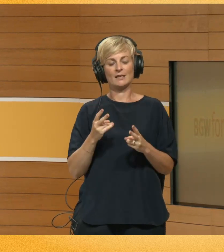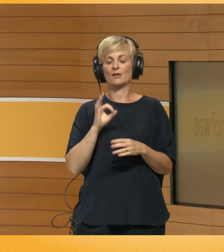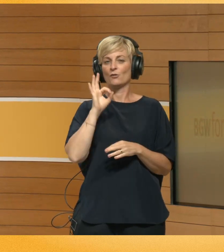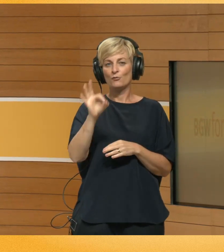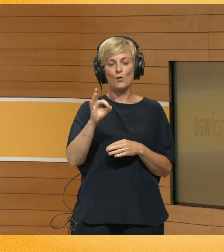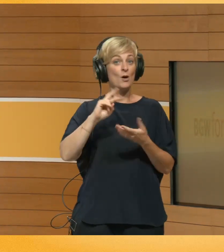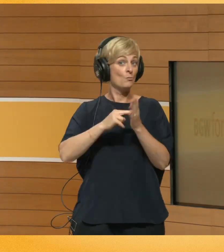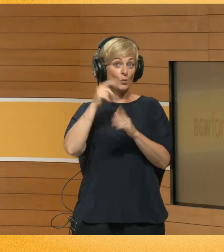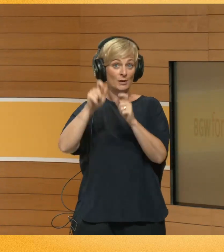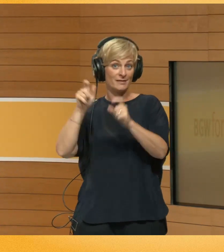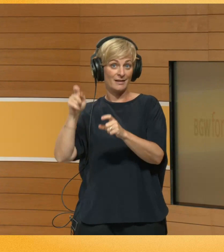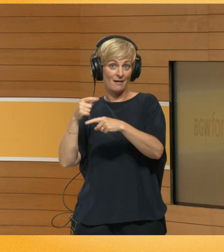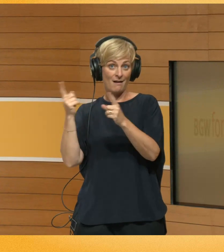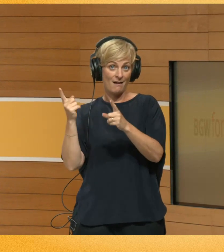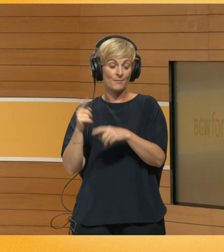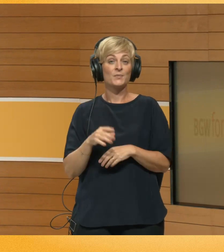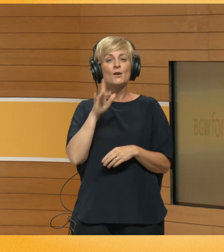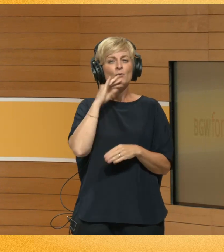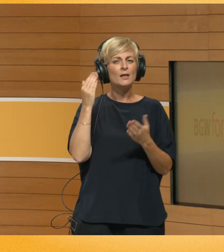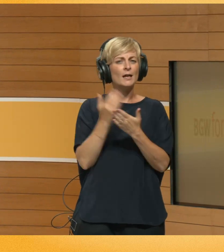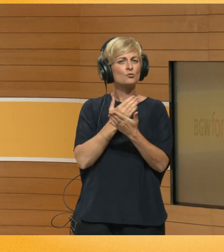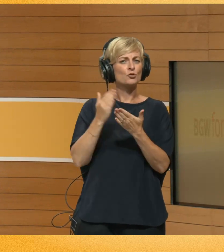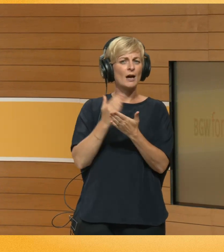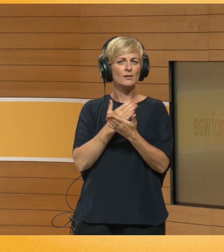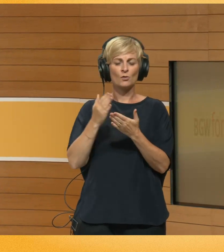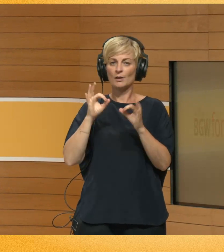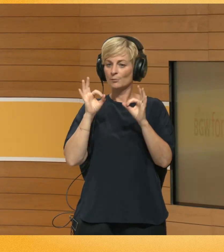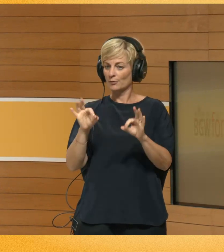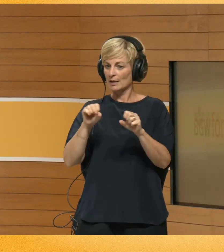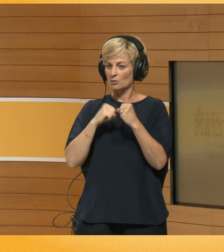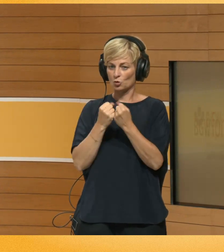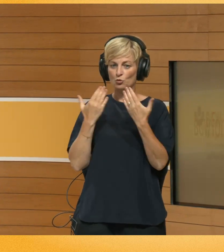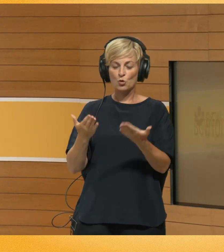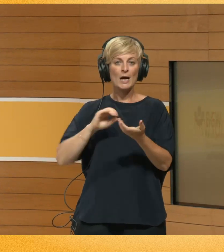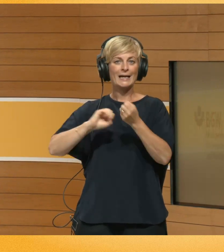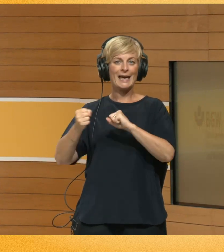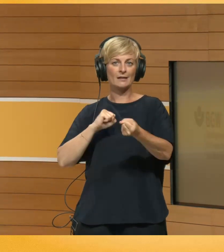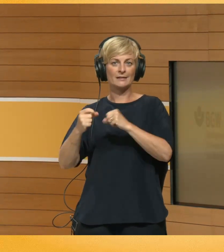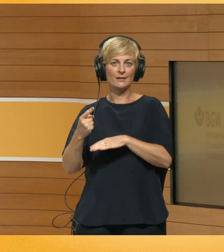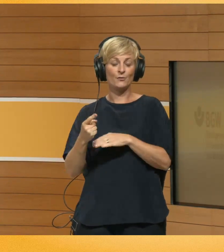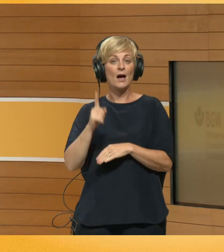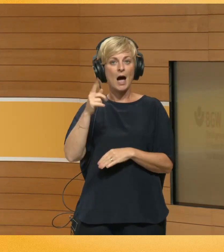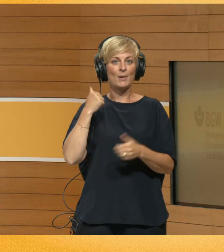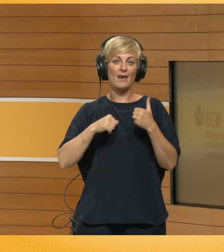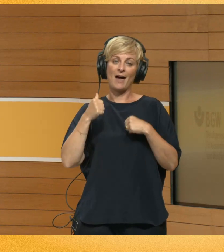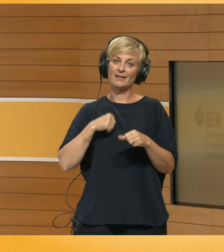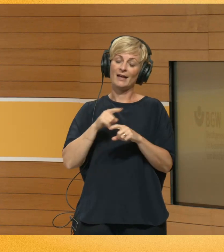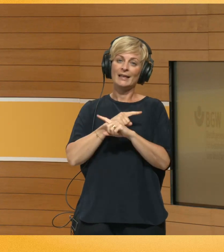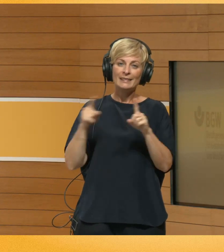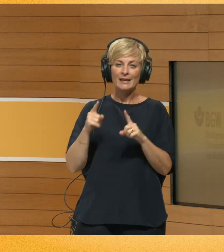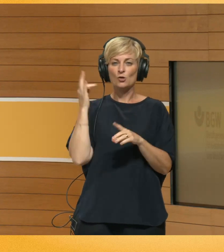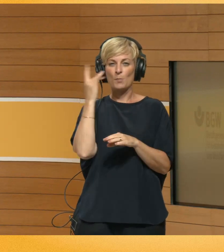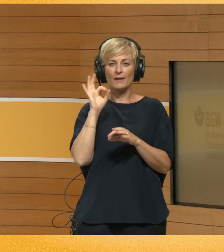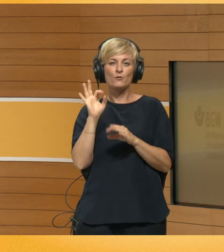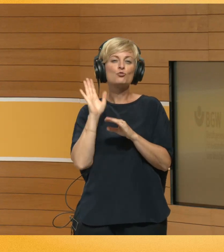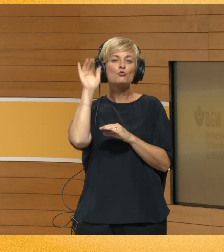reactively. So not necessarily in the best interest going forward. I'm going to talk about the future of healthcare,